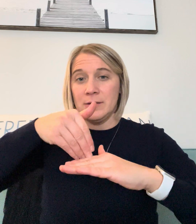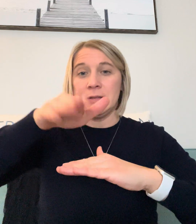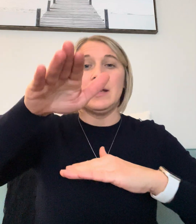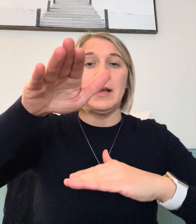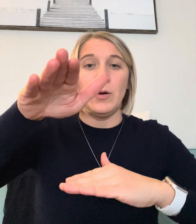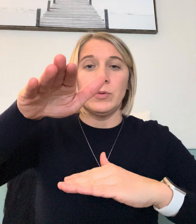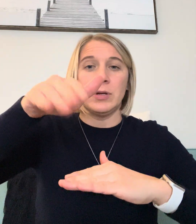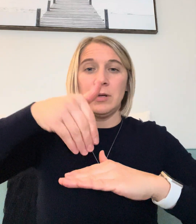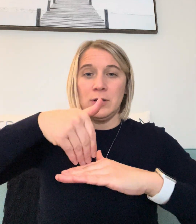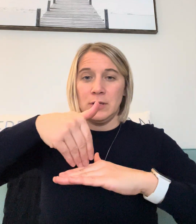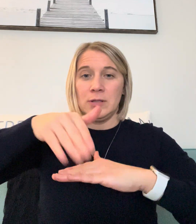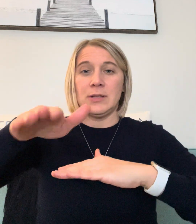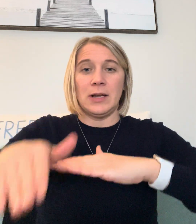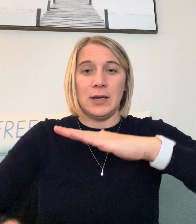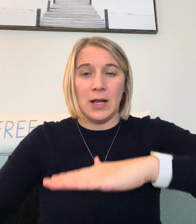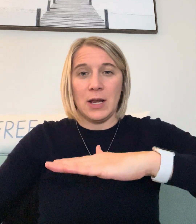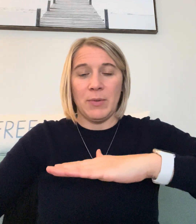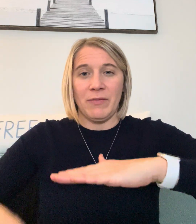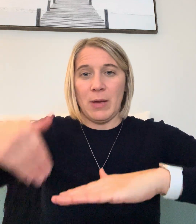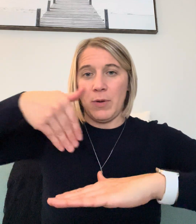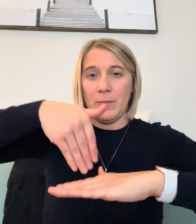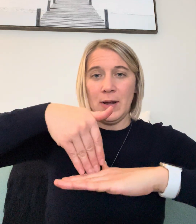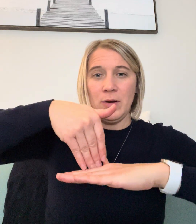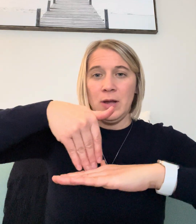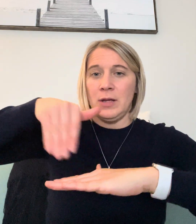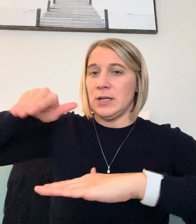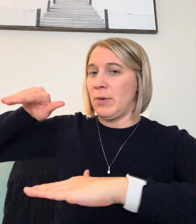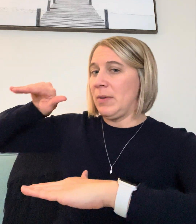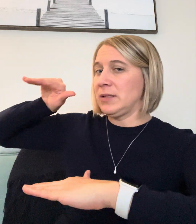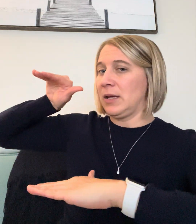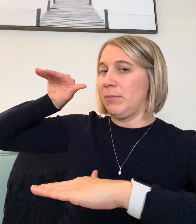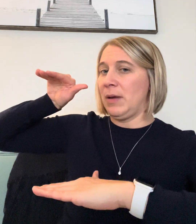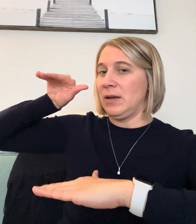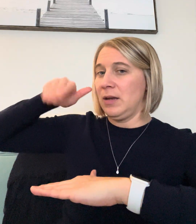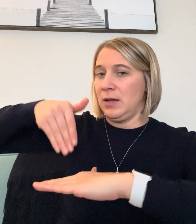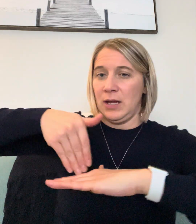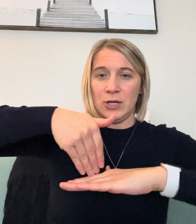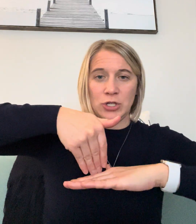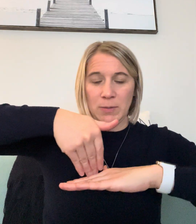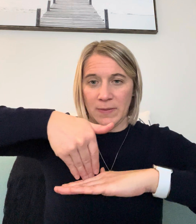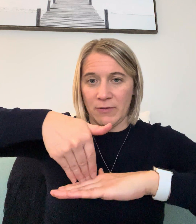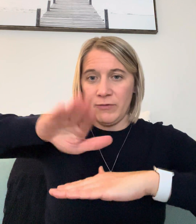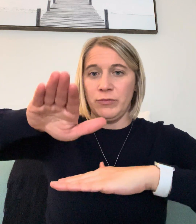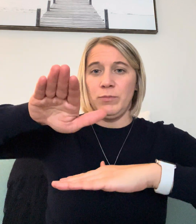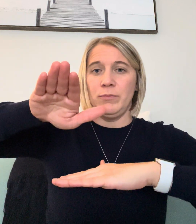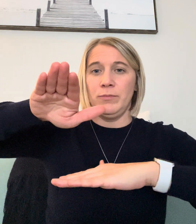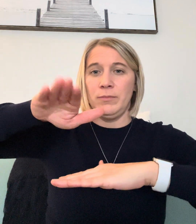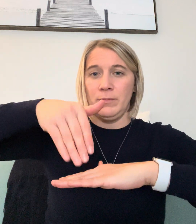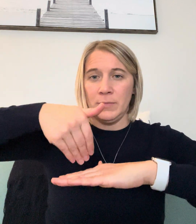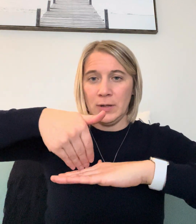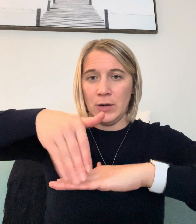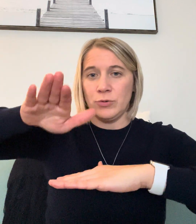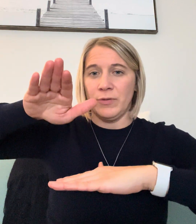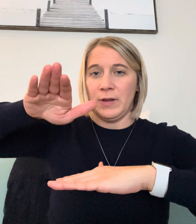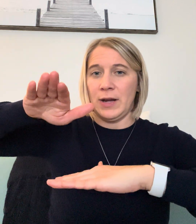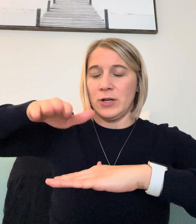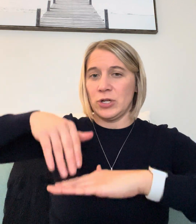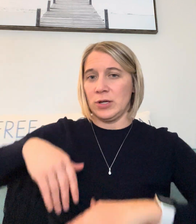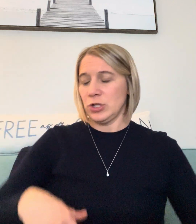send it out. Send it, non-dominant flat palm down. Dominant makes like a bent hand shape and then out to a flat hand